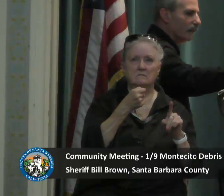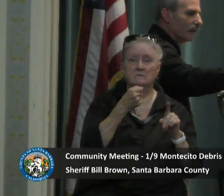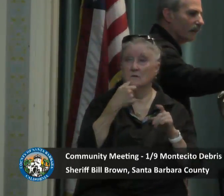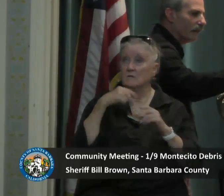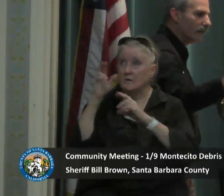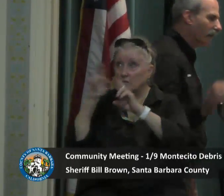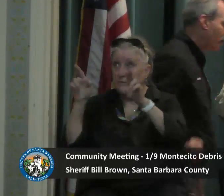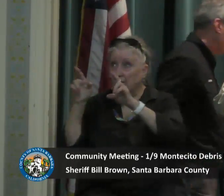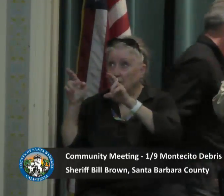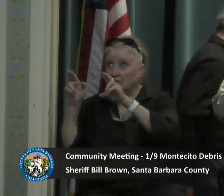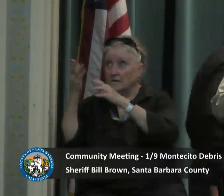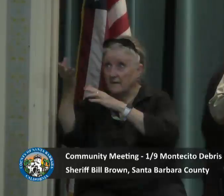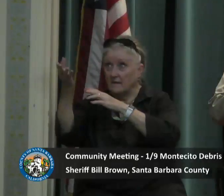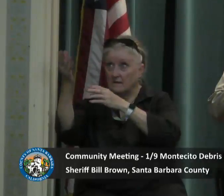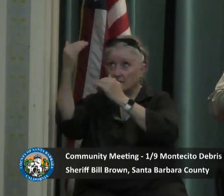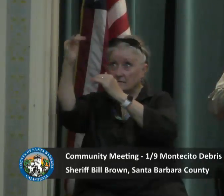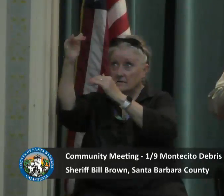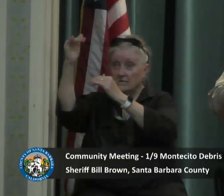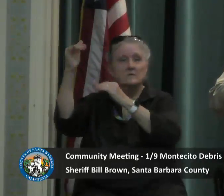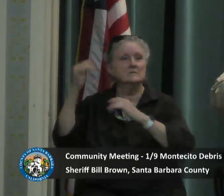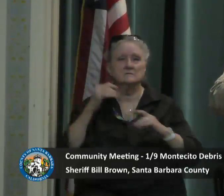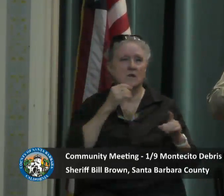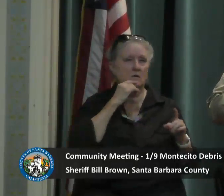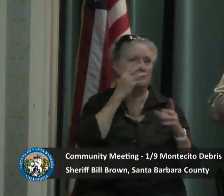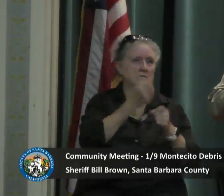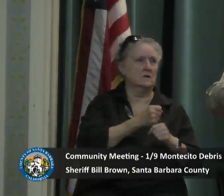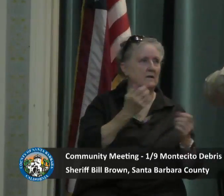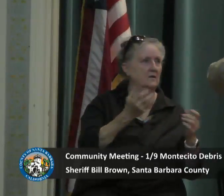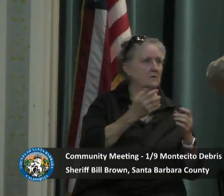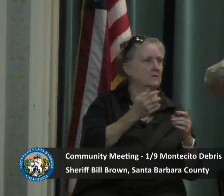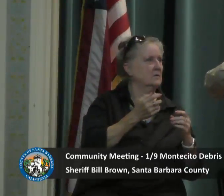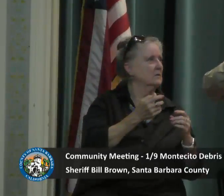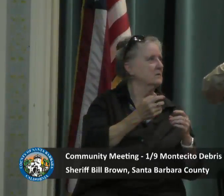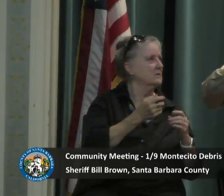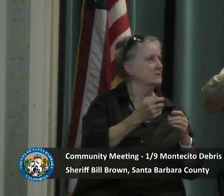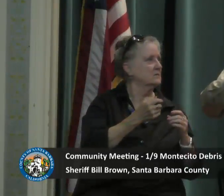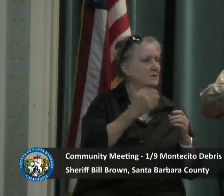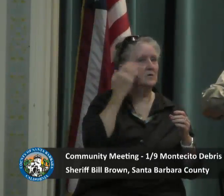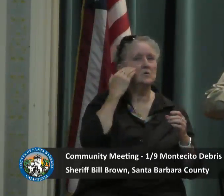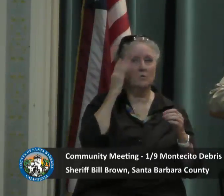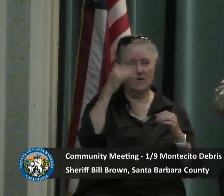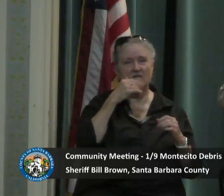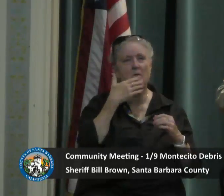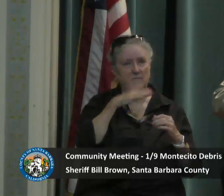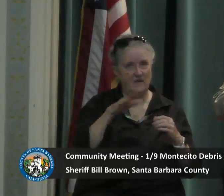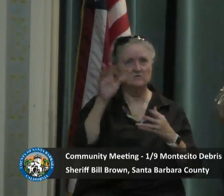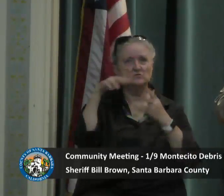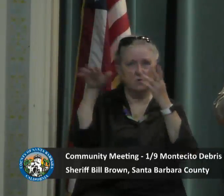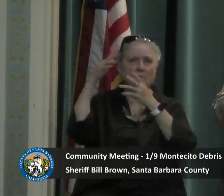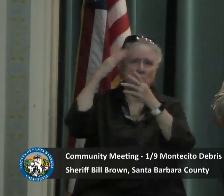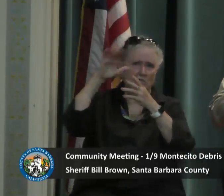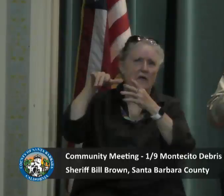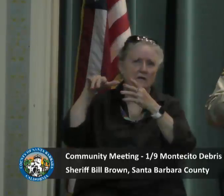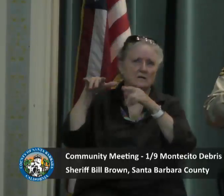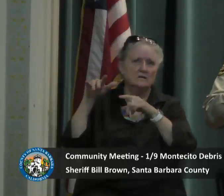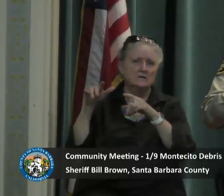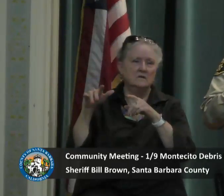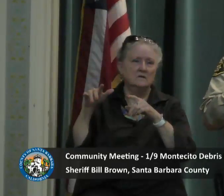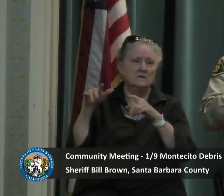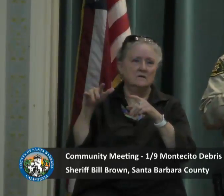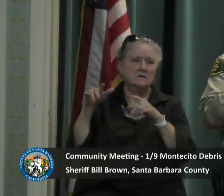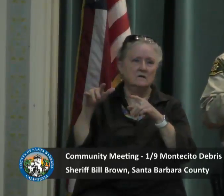for was not what we received. We're going to have a bad storm.